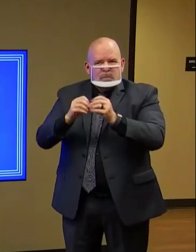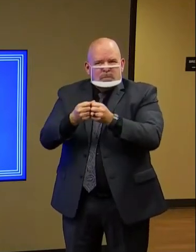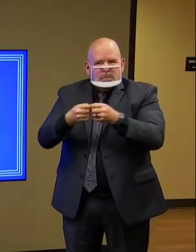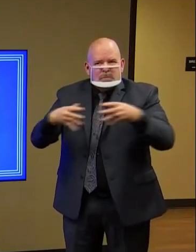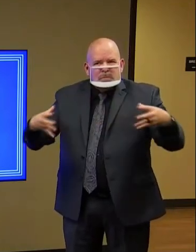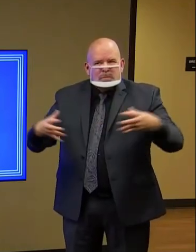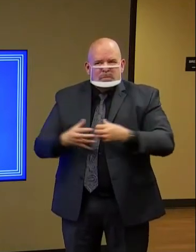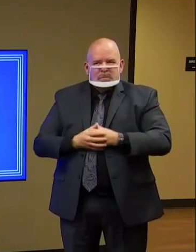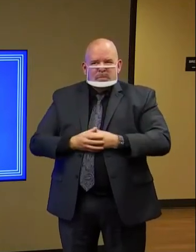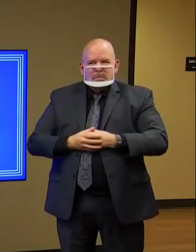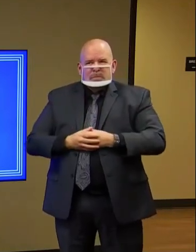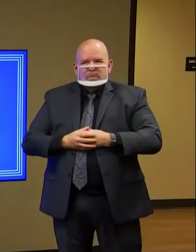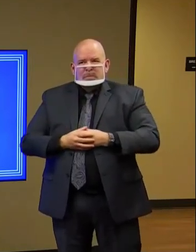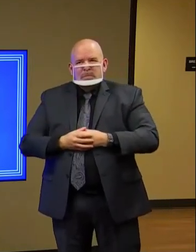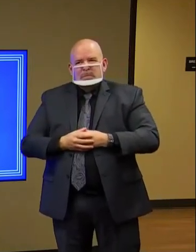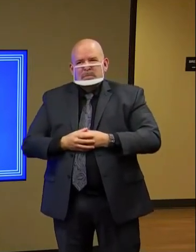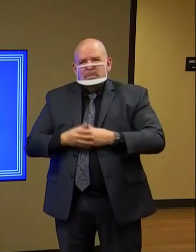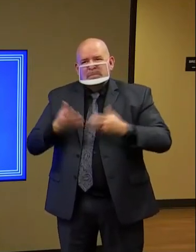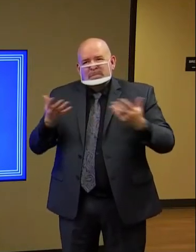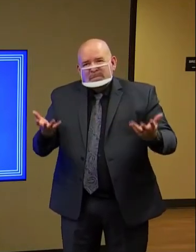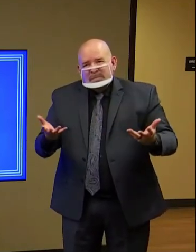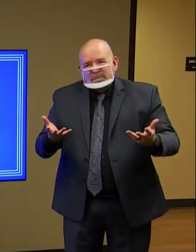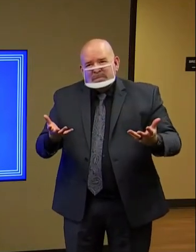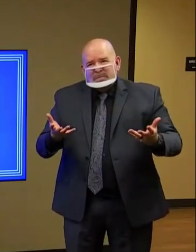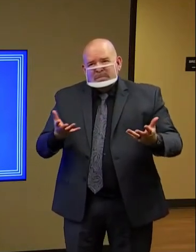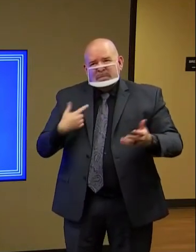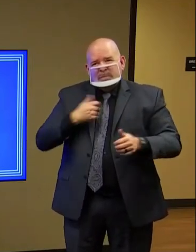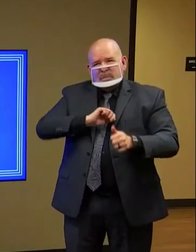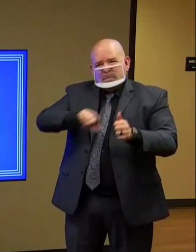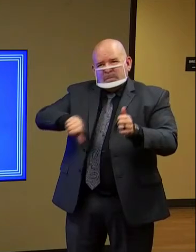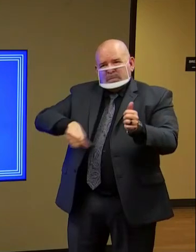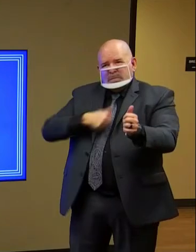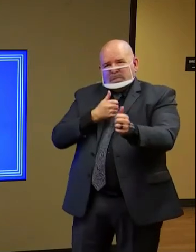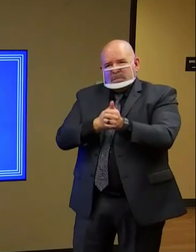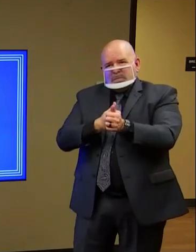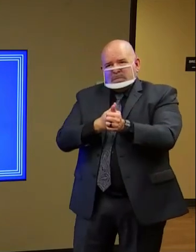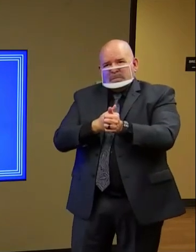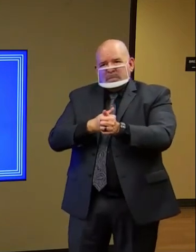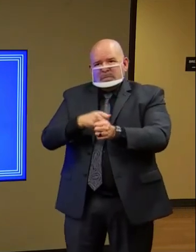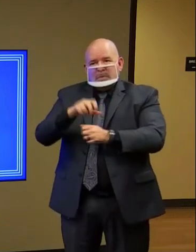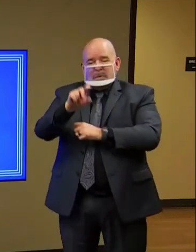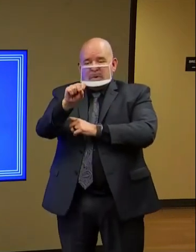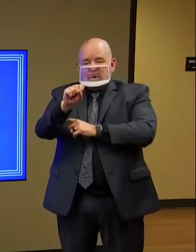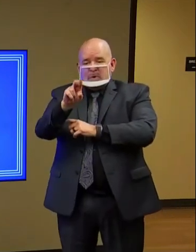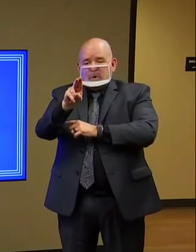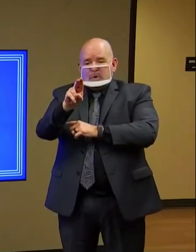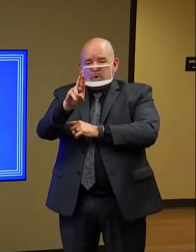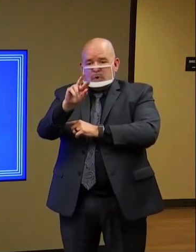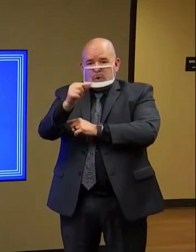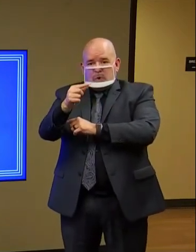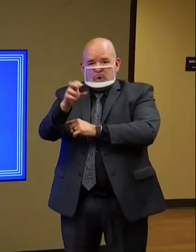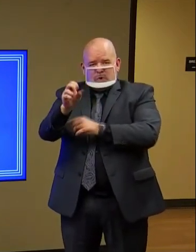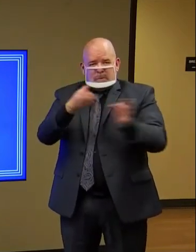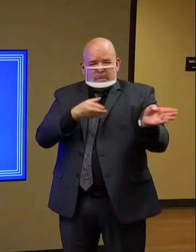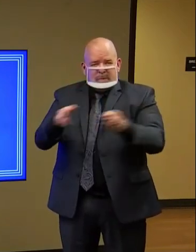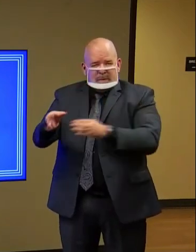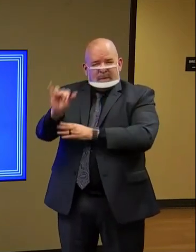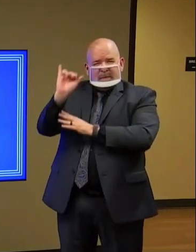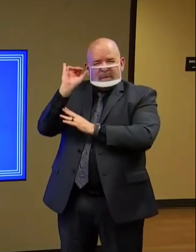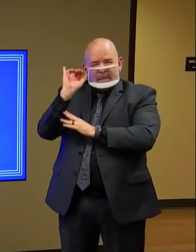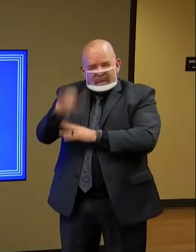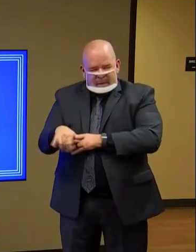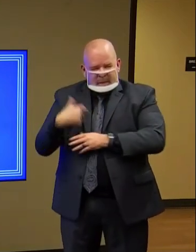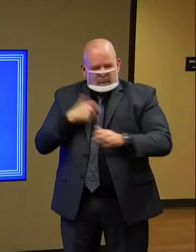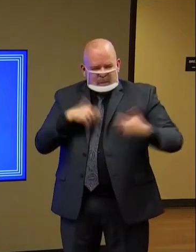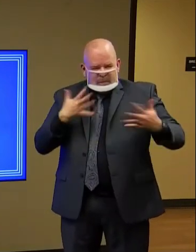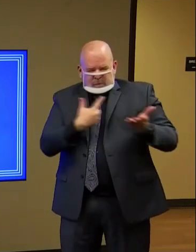type setting. So there are surge plans that they have, and I defer to probably the hospitals regarding specifically how they're responding.